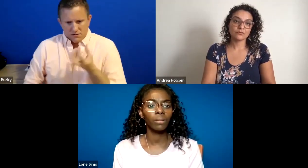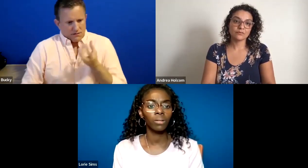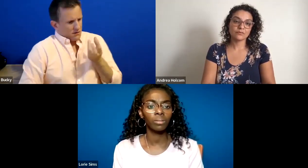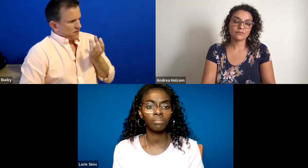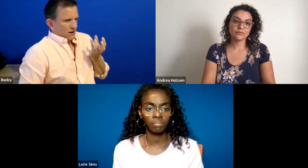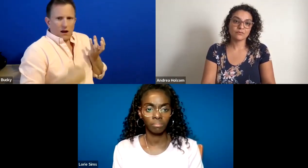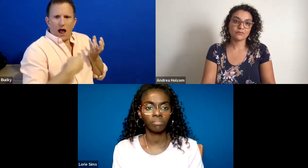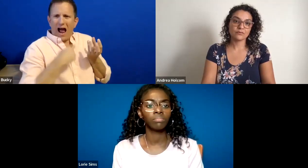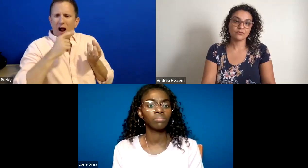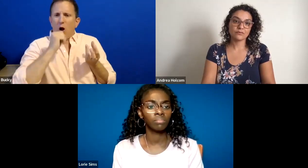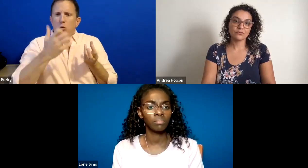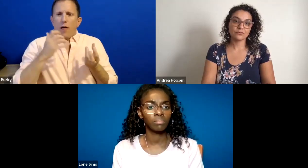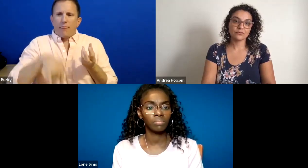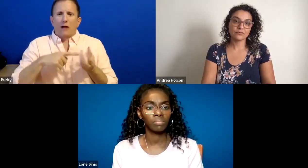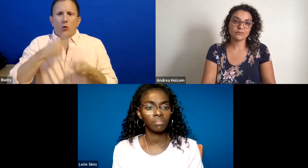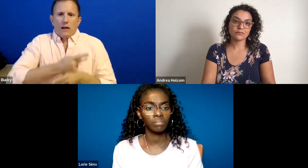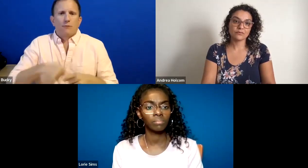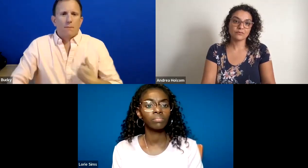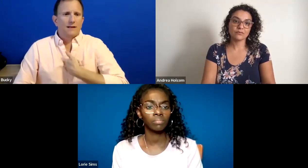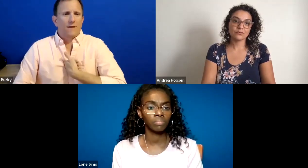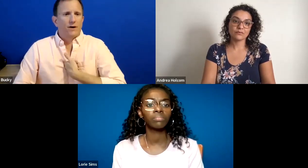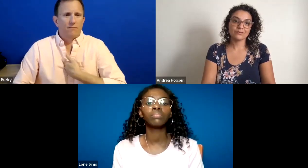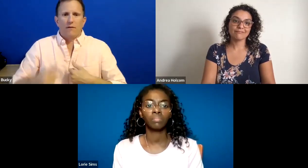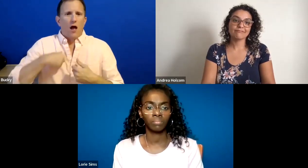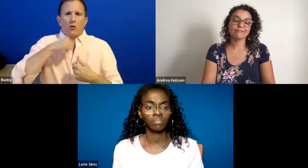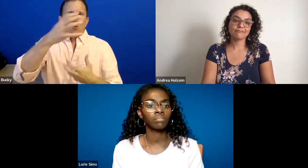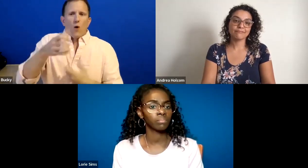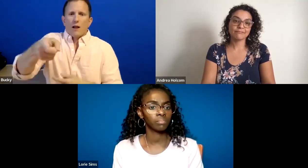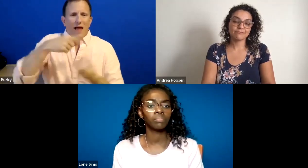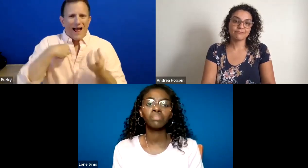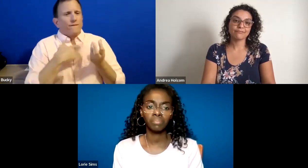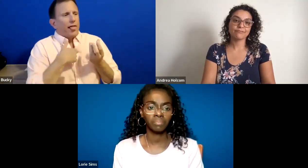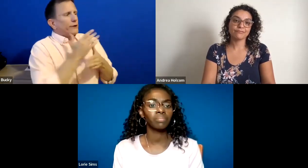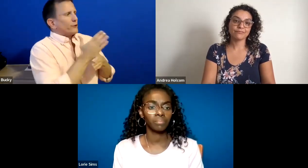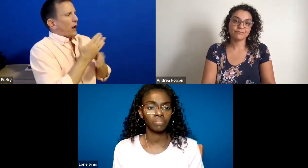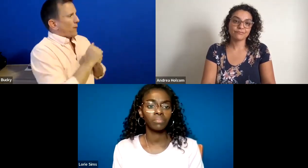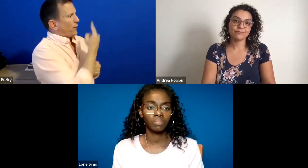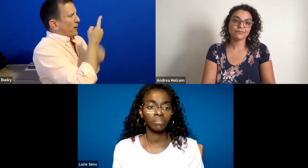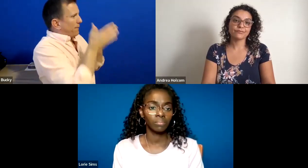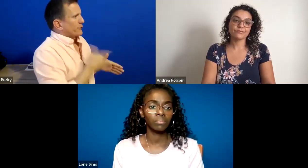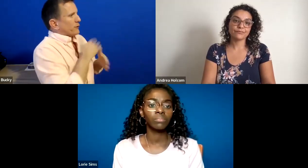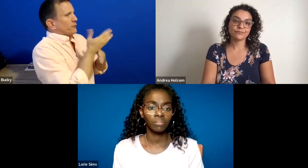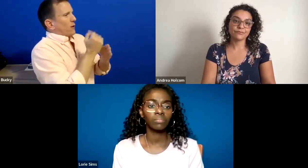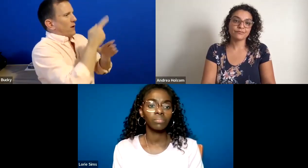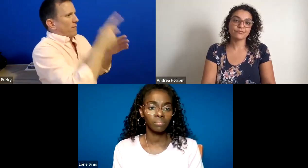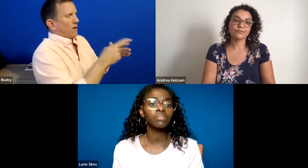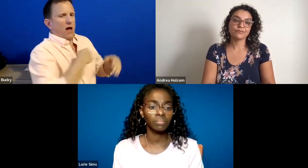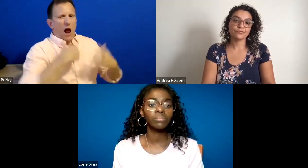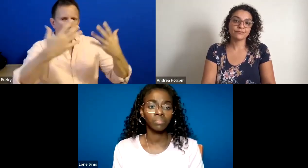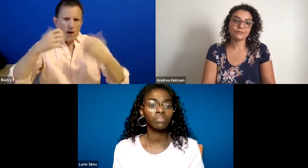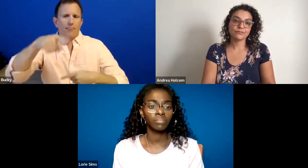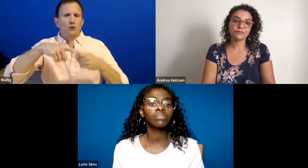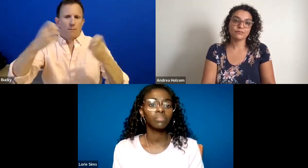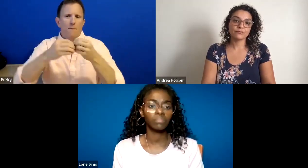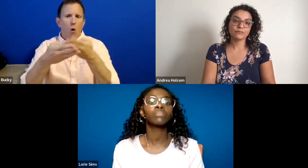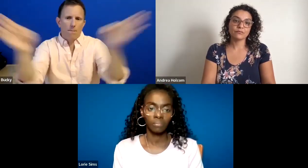that discussion, I just did not want that discussion to stay internal. I didn't want to keep it to myself. I